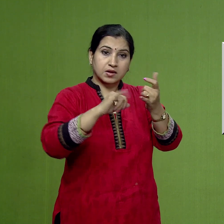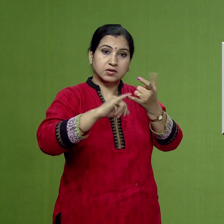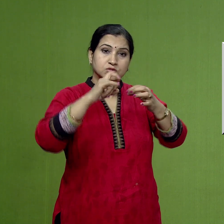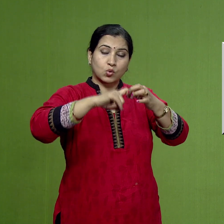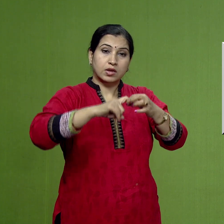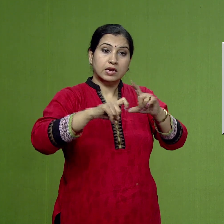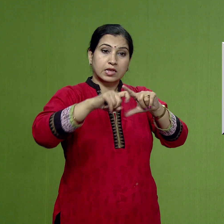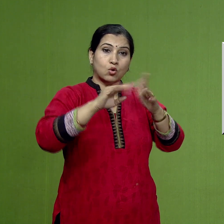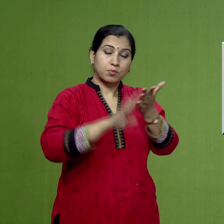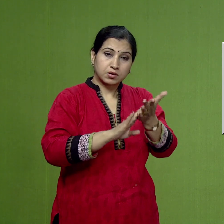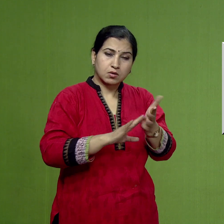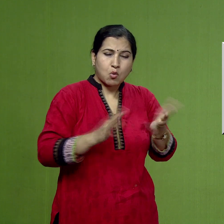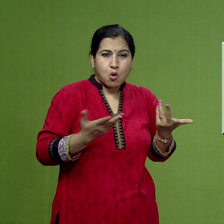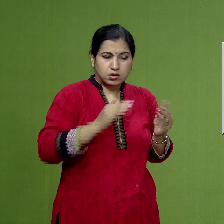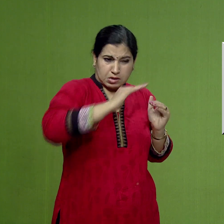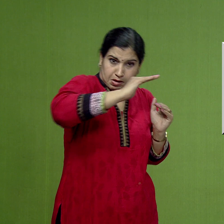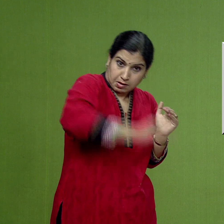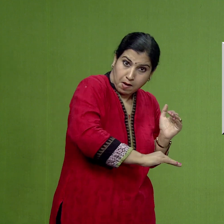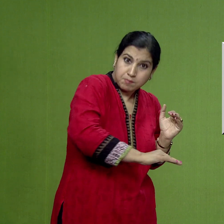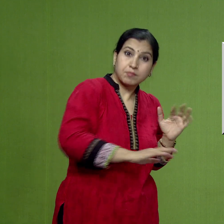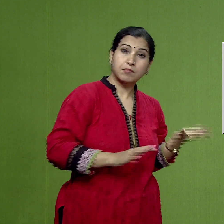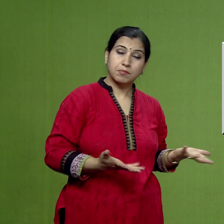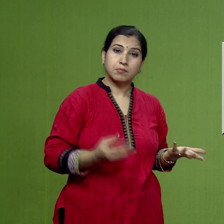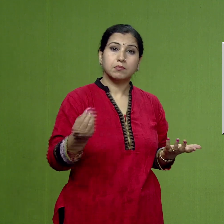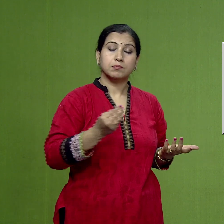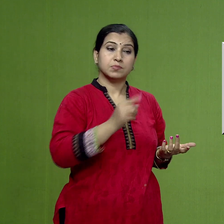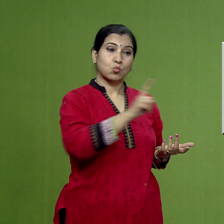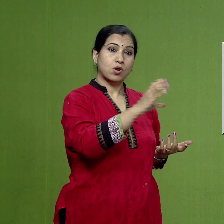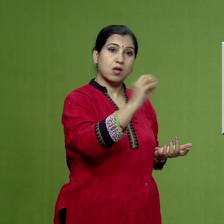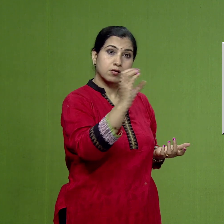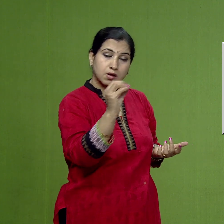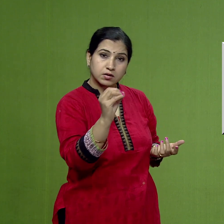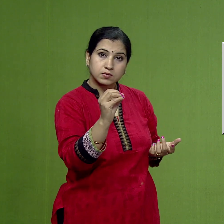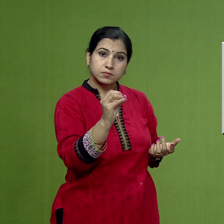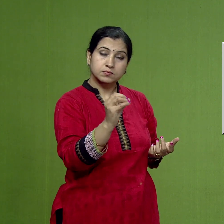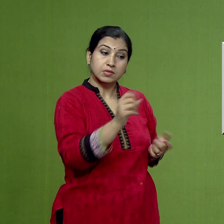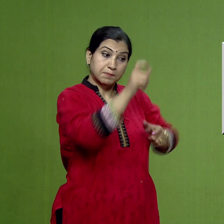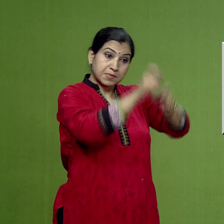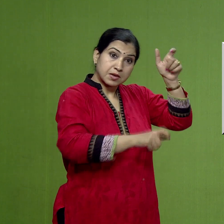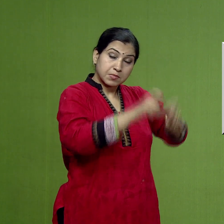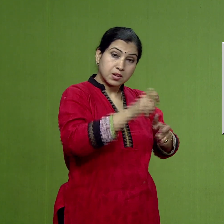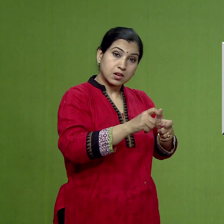and low, less than 100 persons per square kilometer